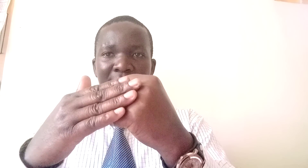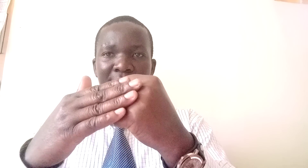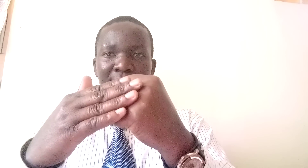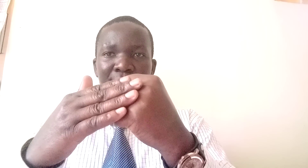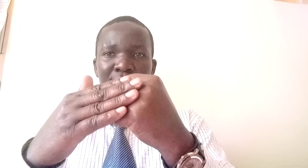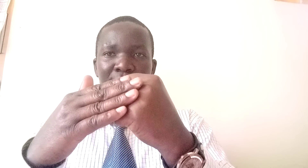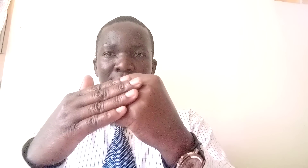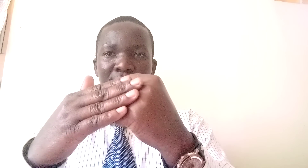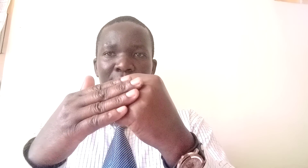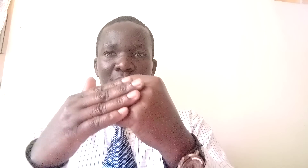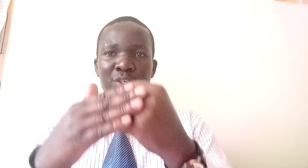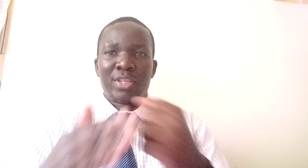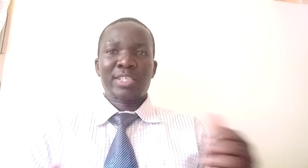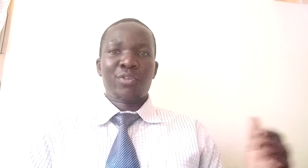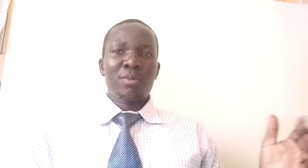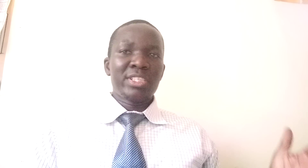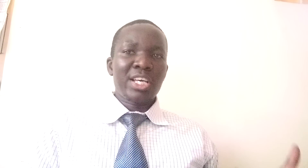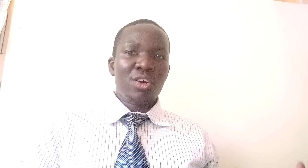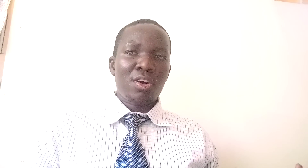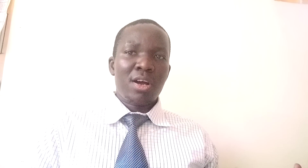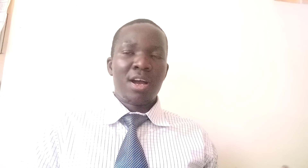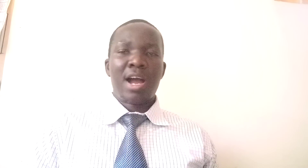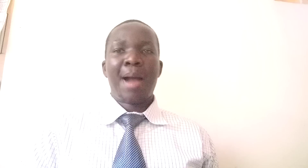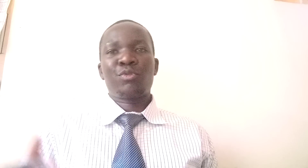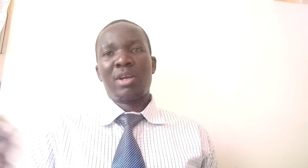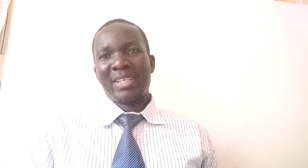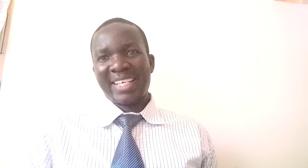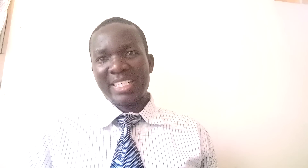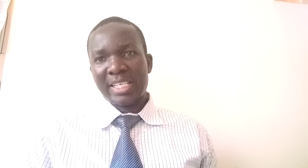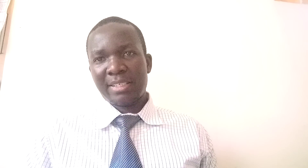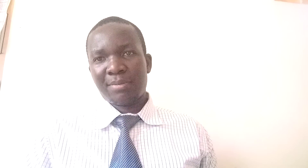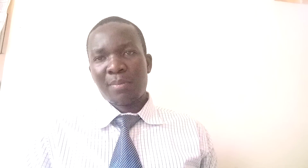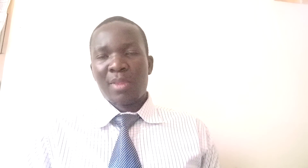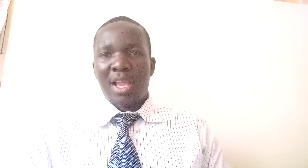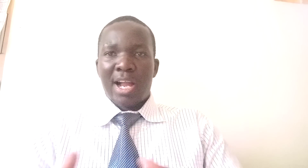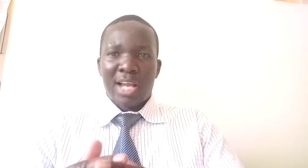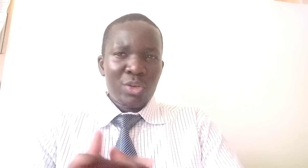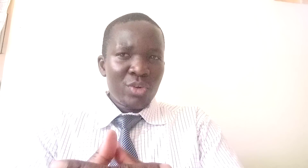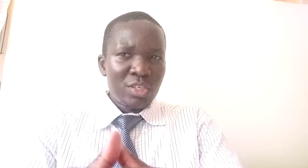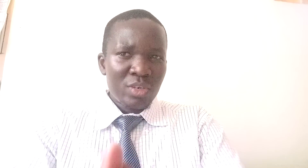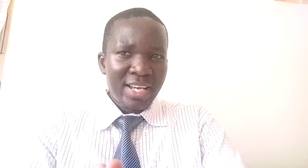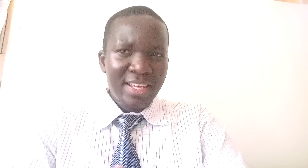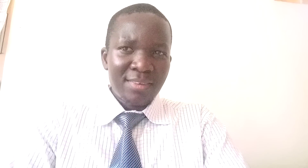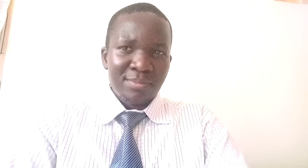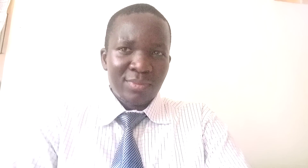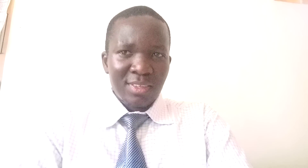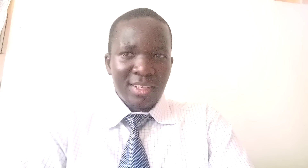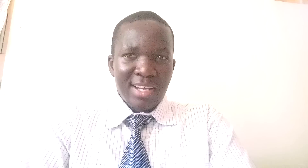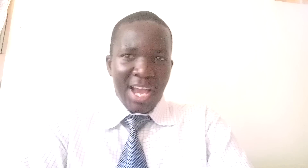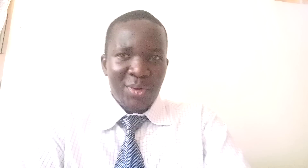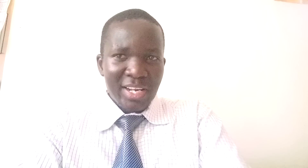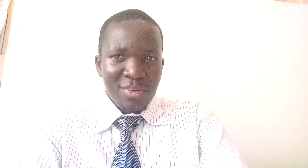19. So that's from 0 up to number 19. Can we do it together? Are you ready? We